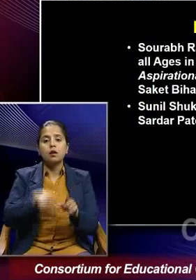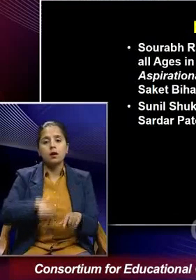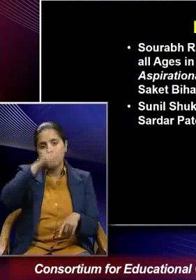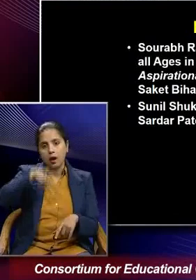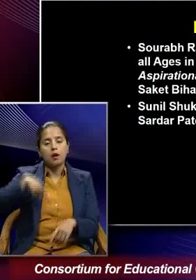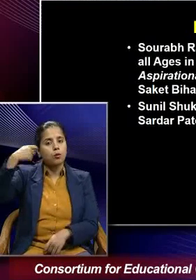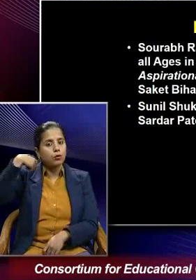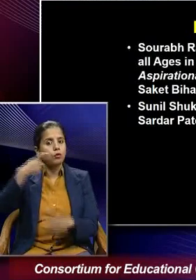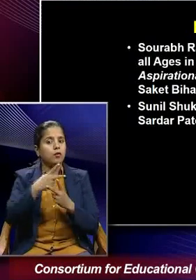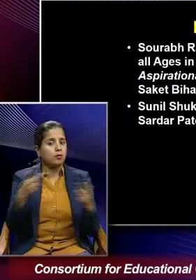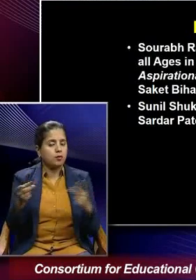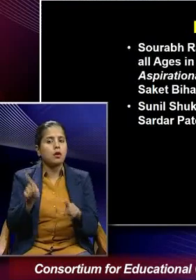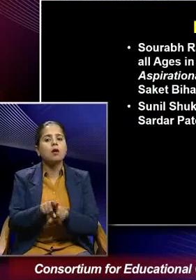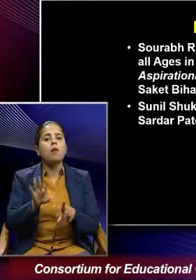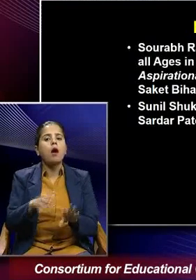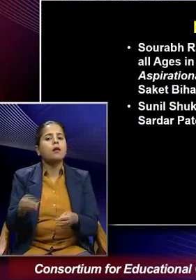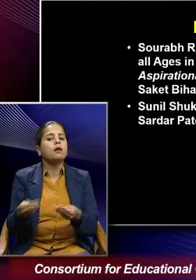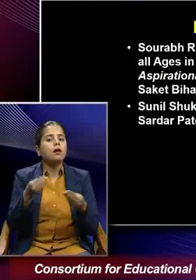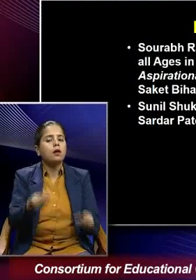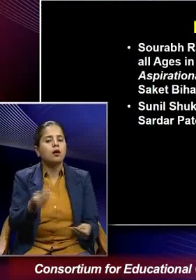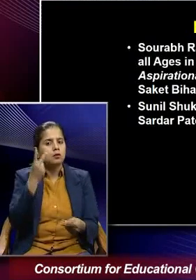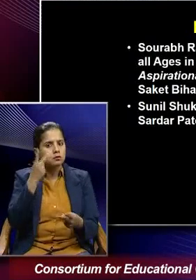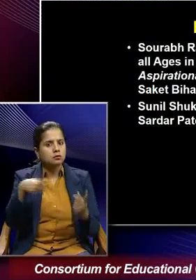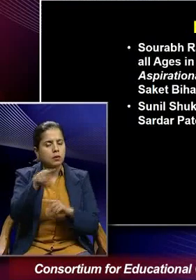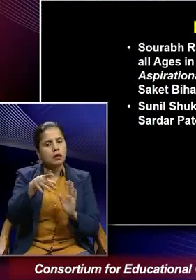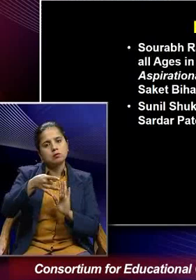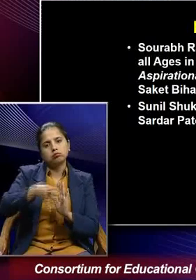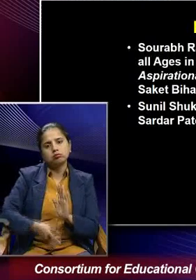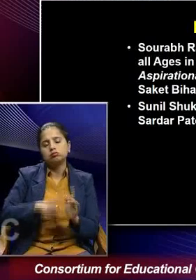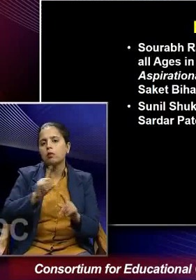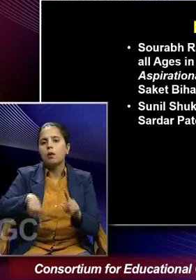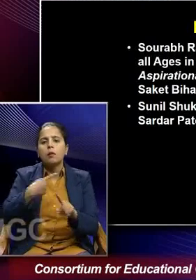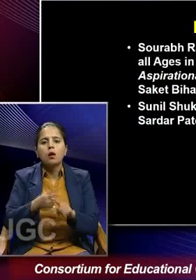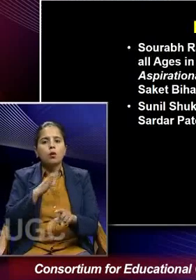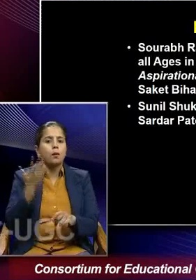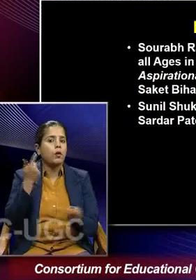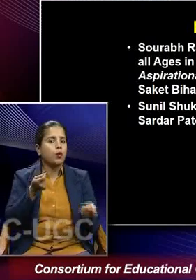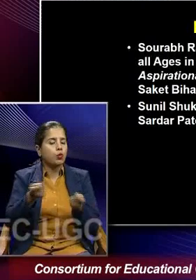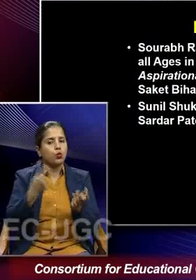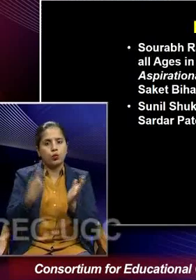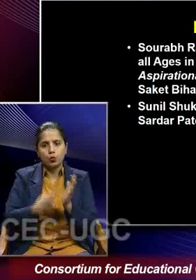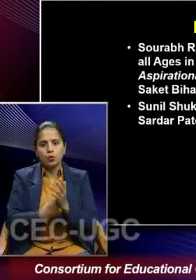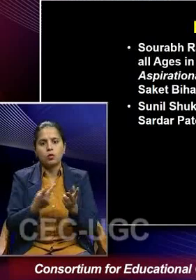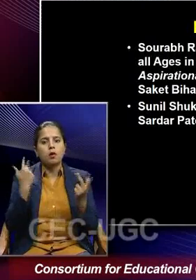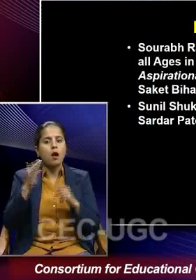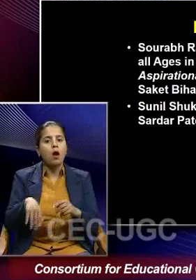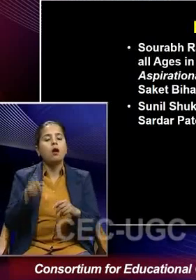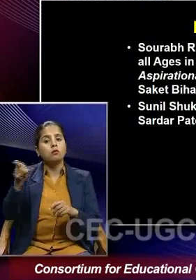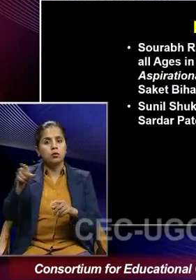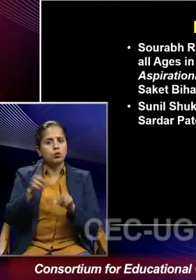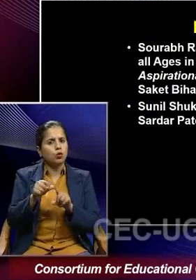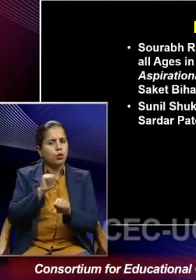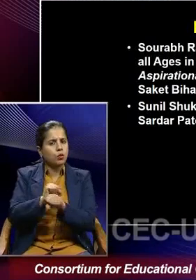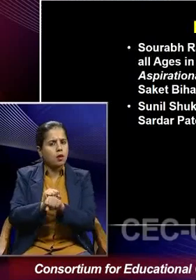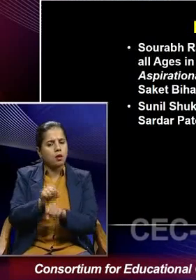cinema also provides some of the details regarding the role which was played by Sardar Patel